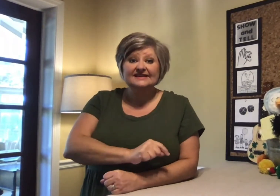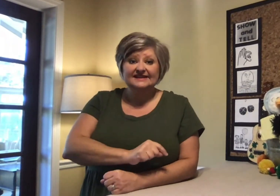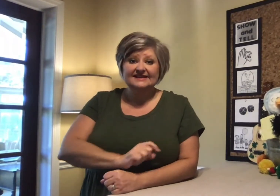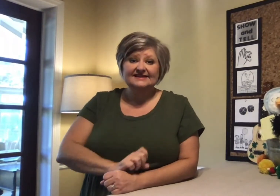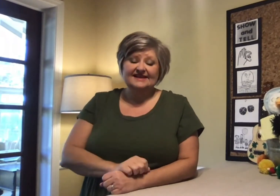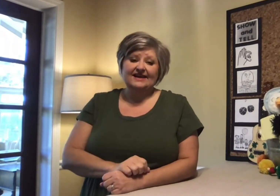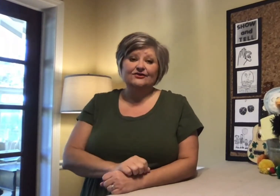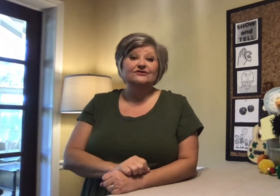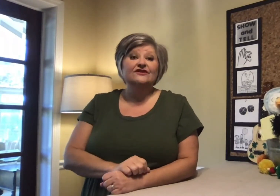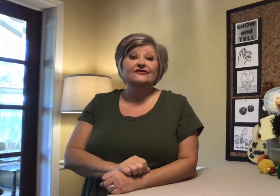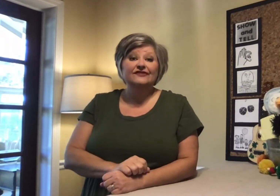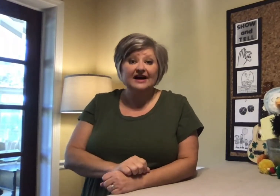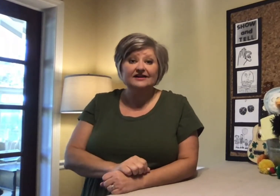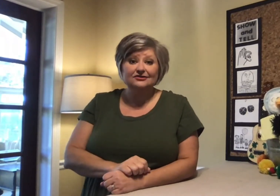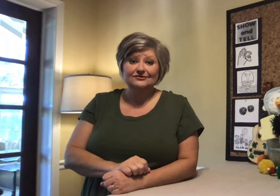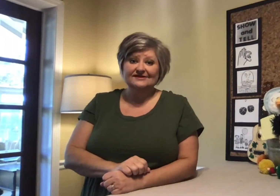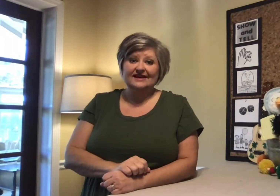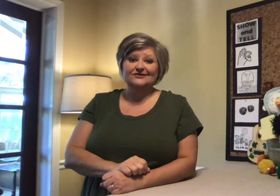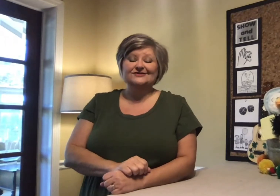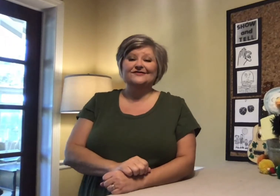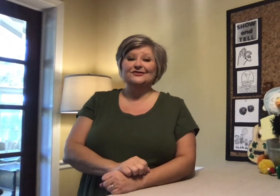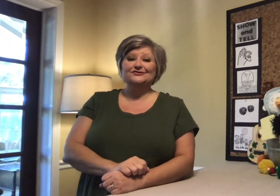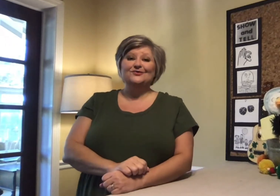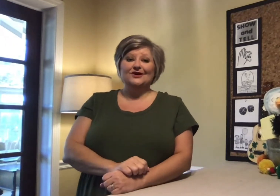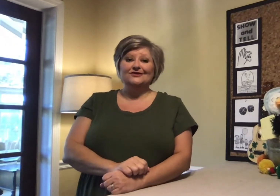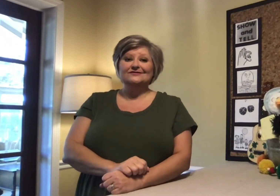ending sound, the final sound of those words.